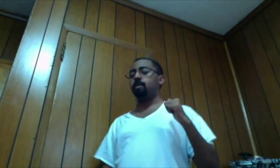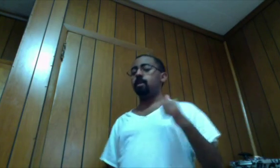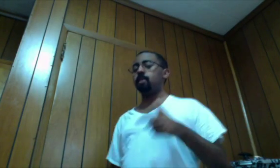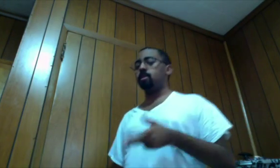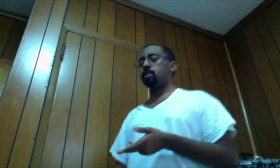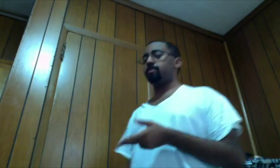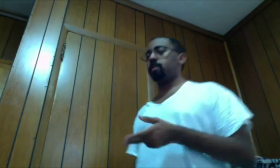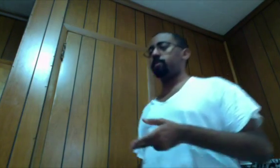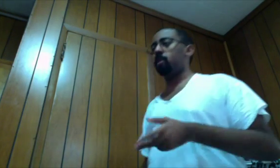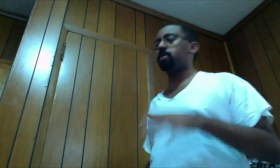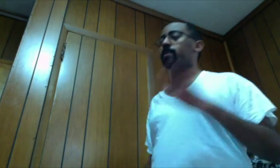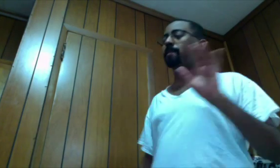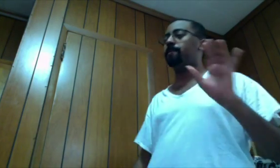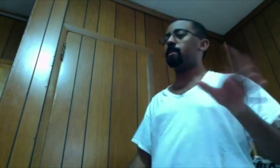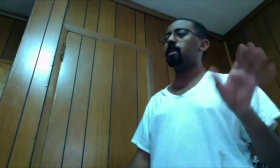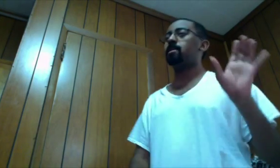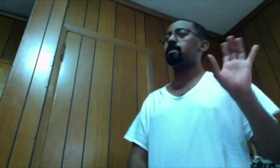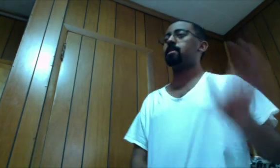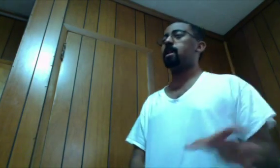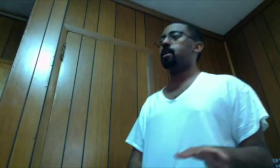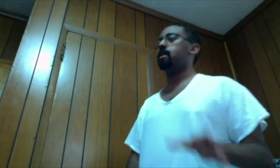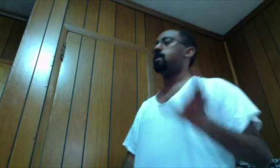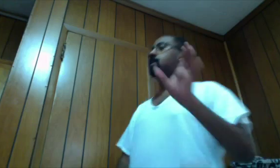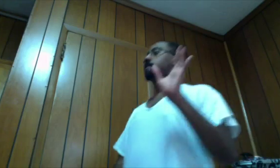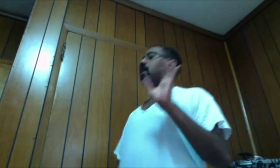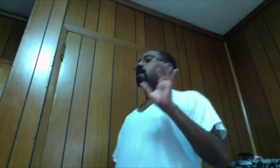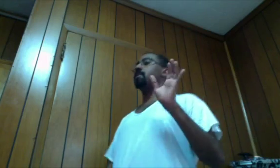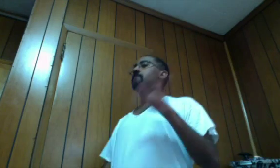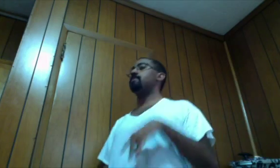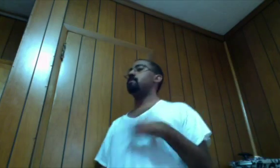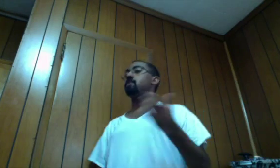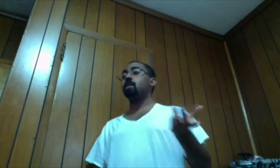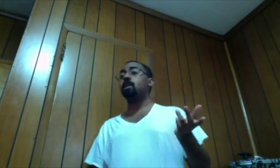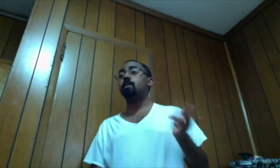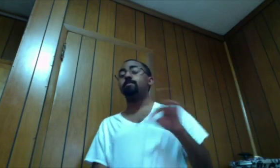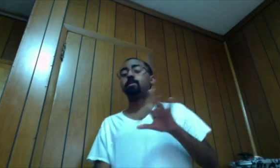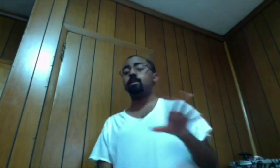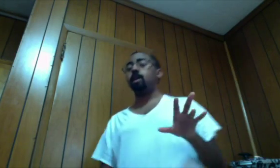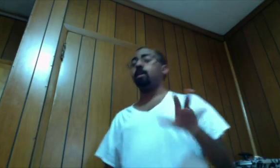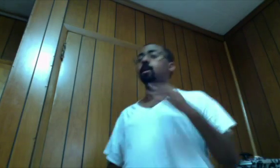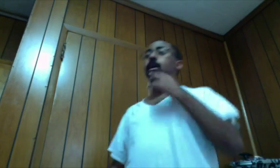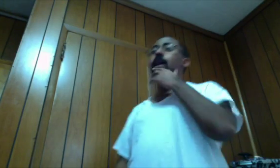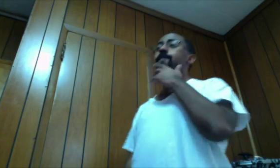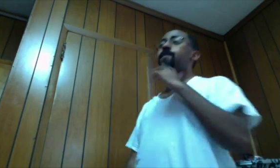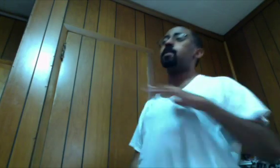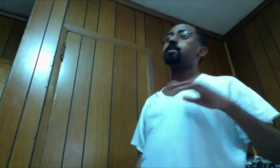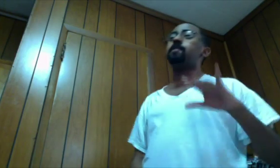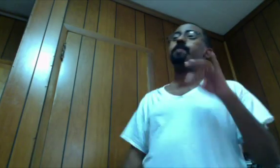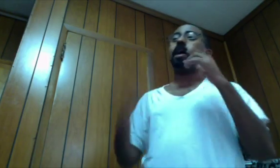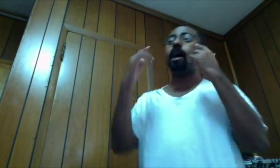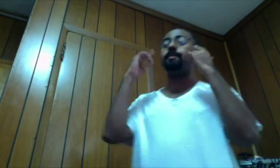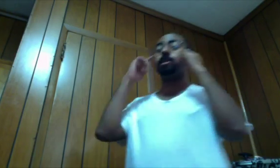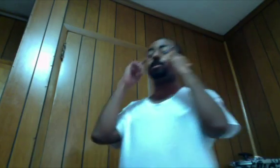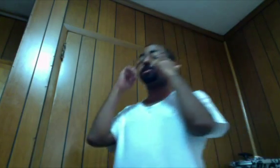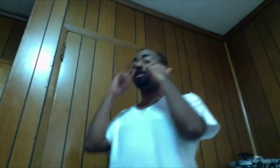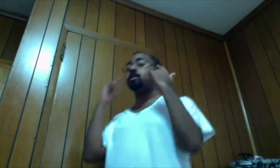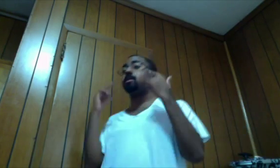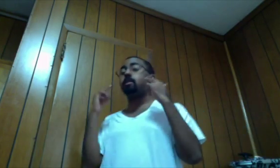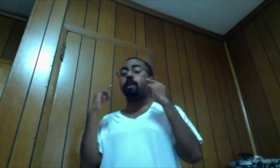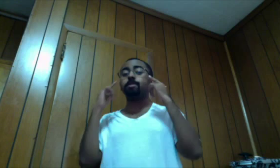and the disappearing powers. But I feel like that's not it. They might be related, but it's not it. I feel as if the eye... Because during the episode,